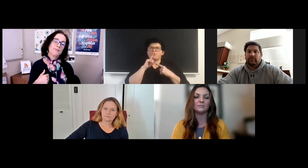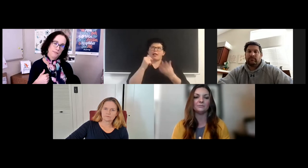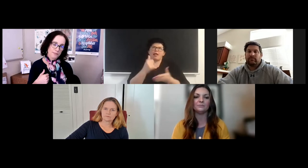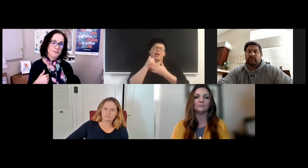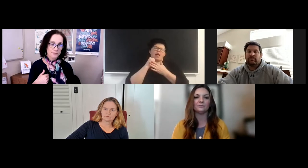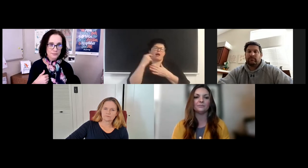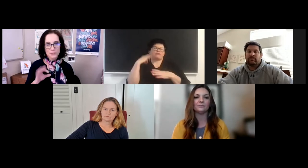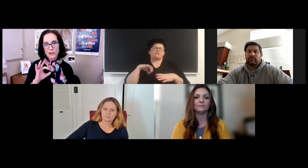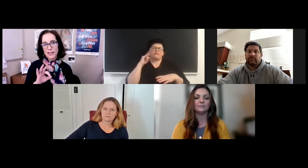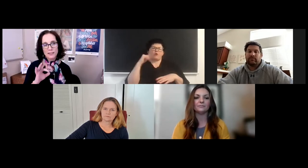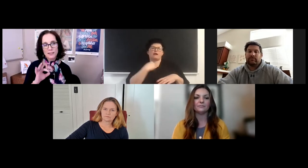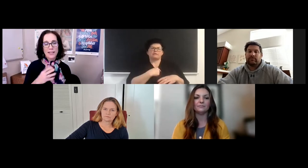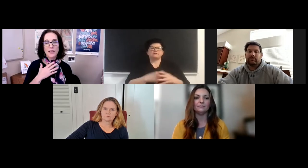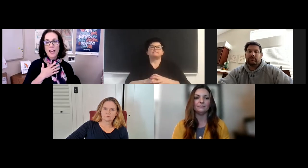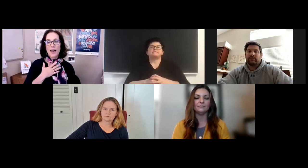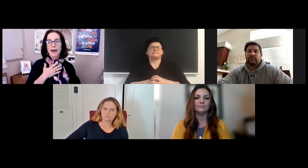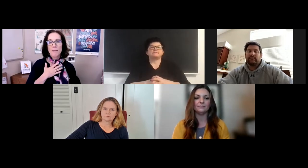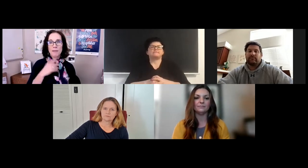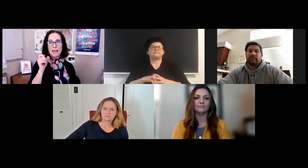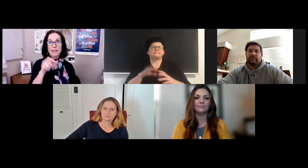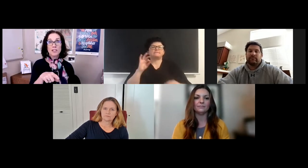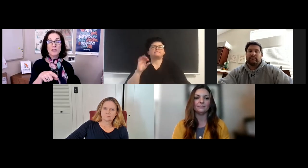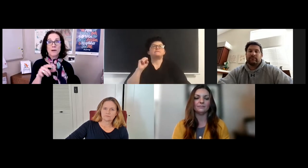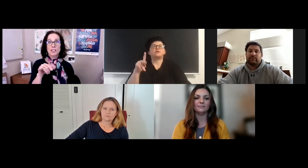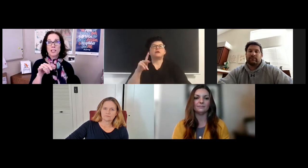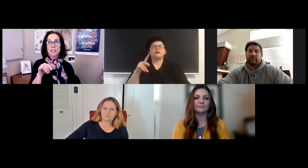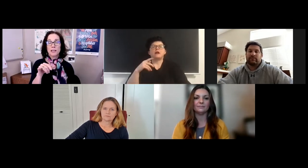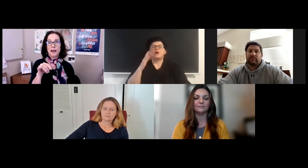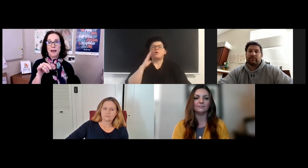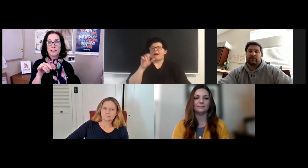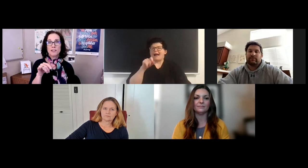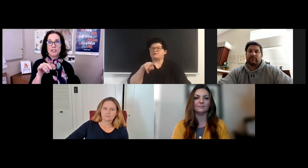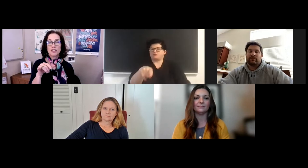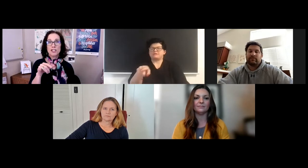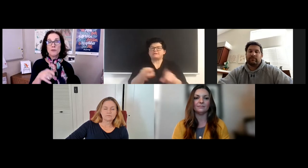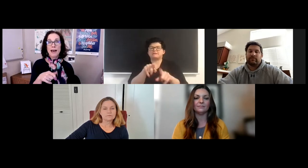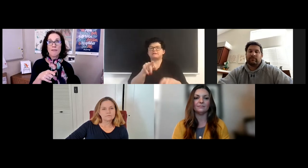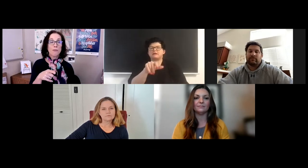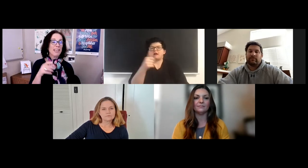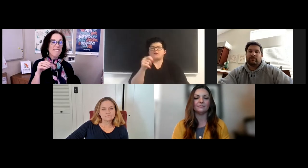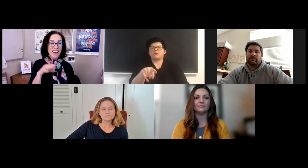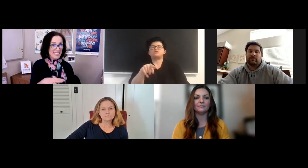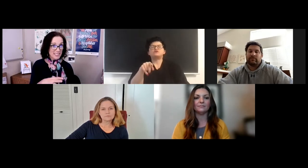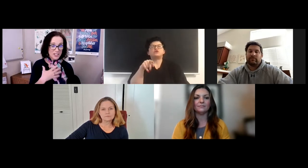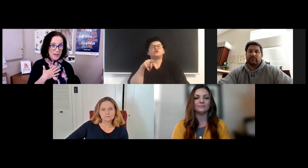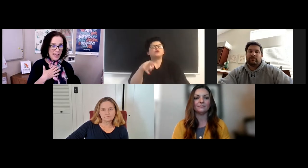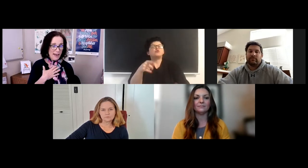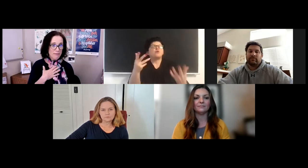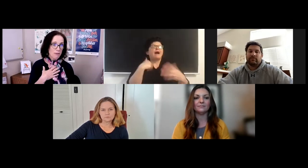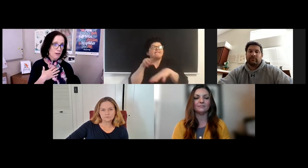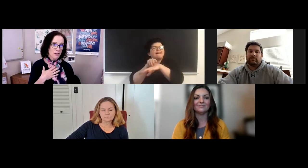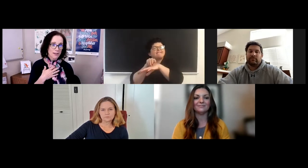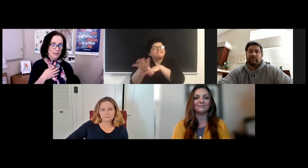us. Great. I'm going to ask you the question. What advice do you